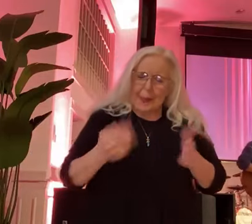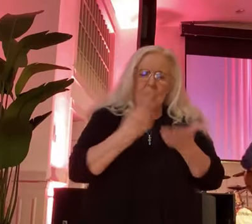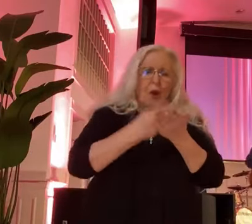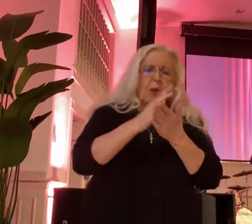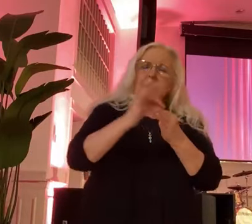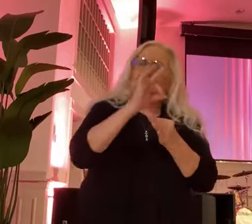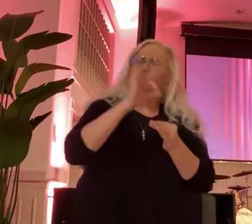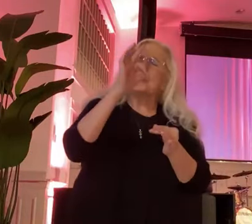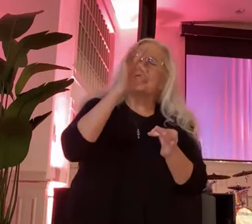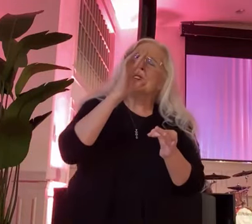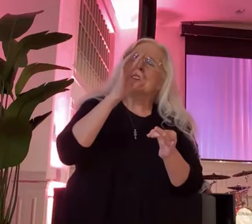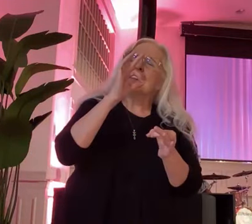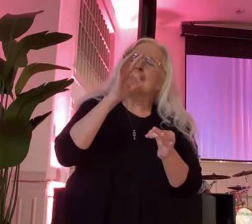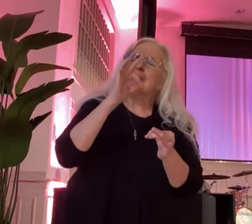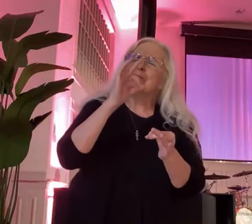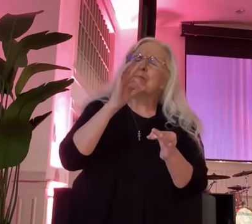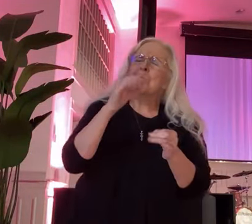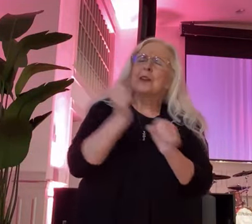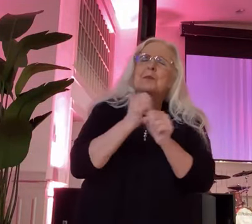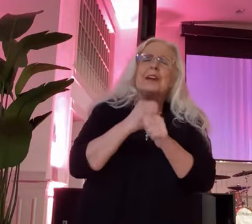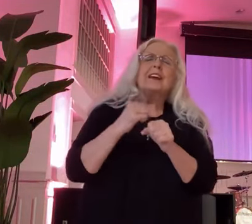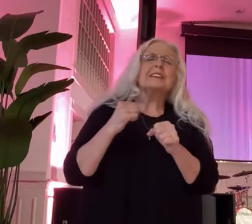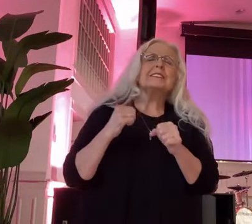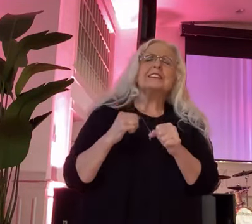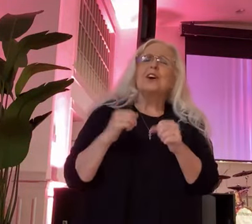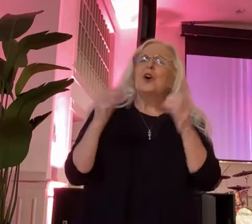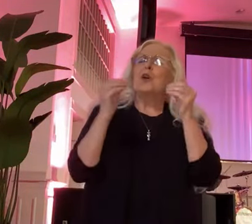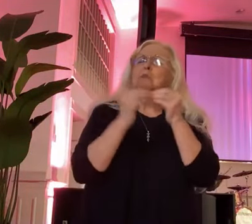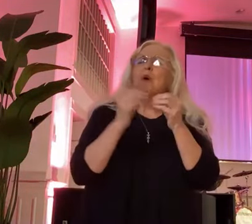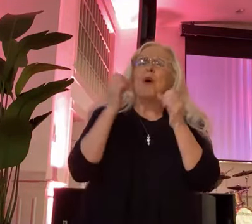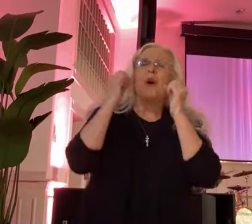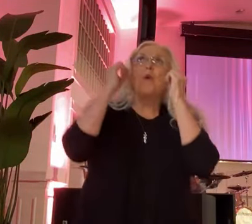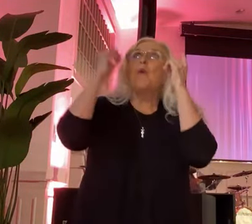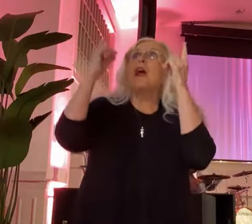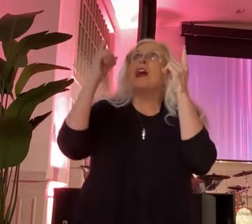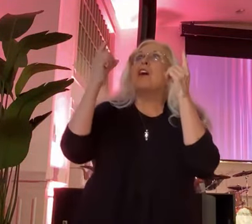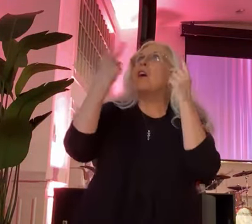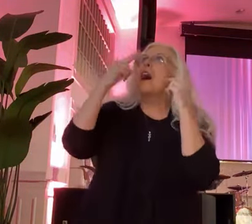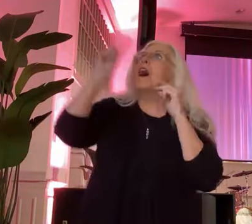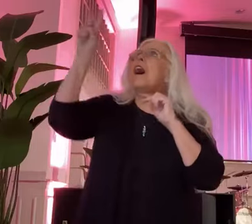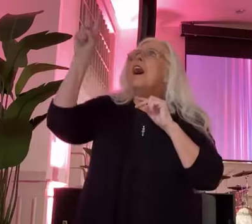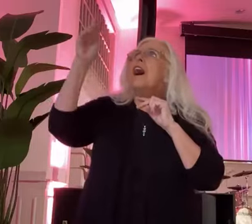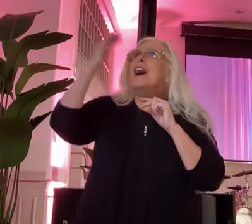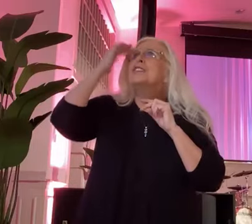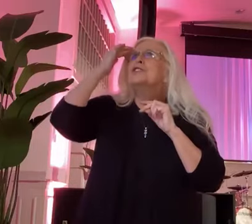Holy Spirit, make us more aware of your presence right here, right now.